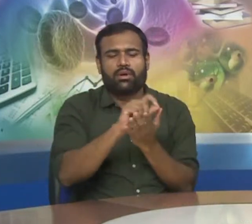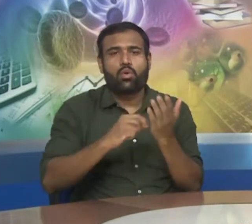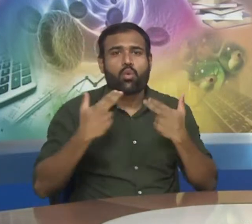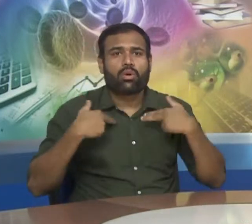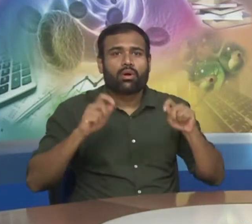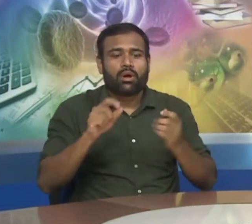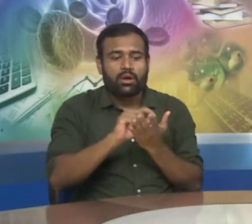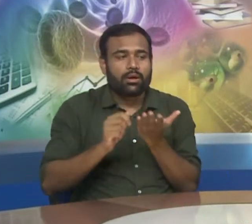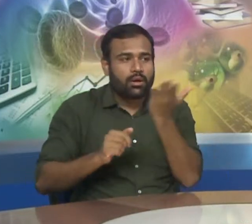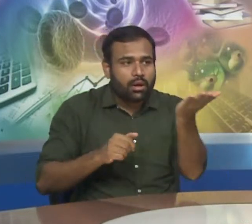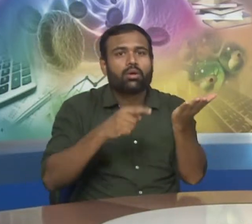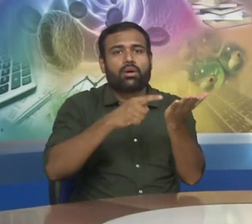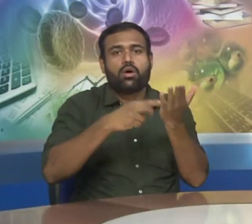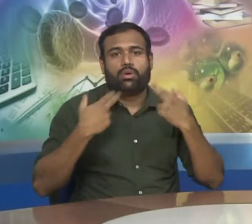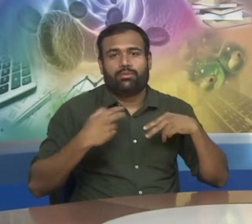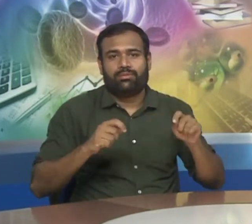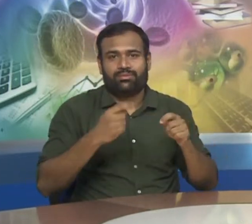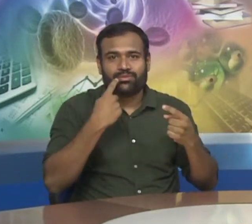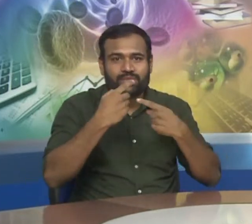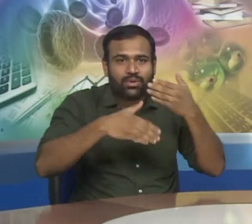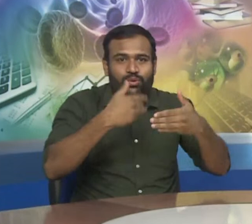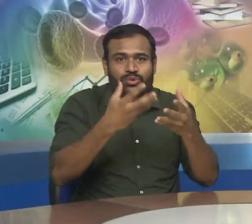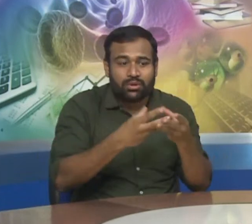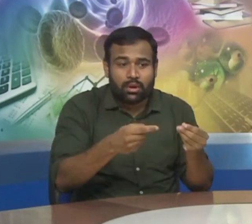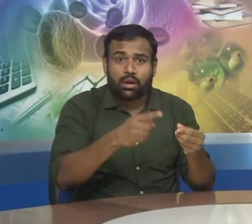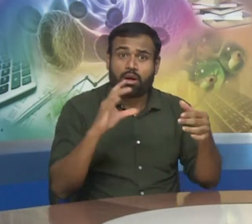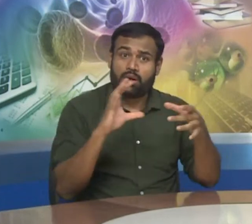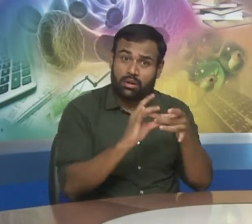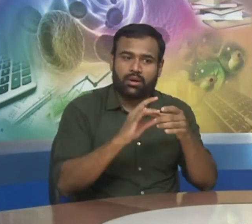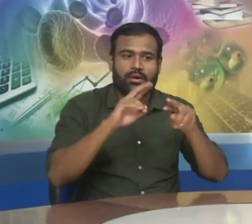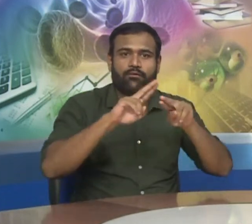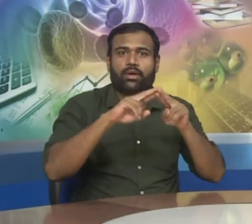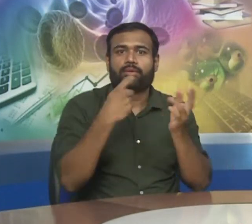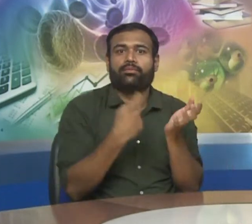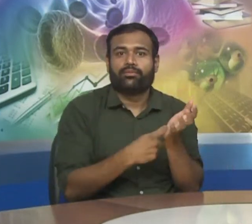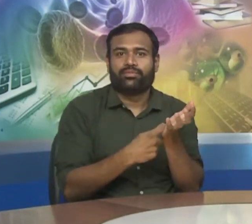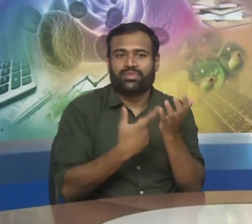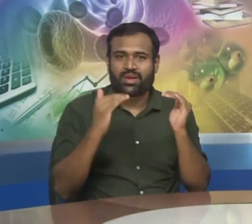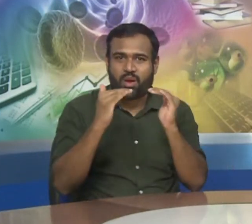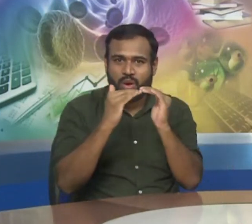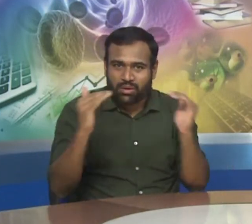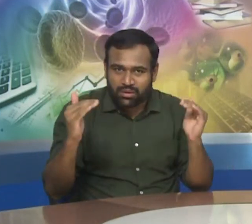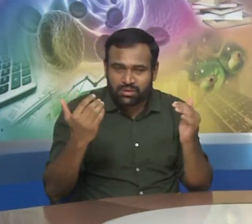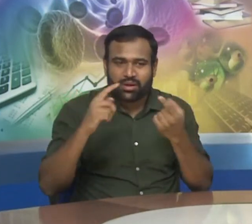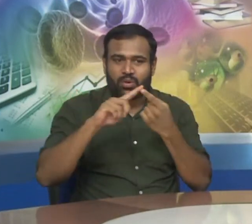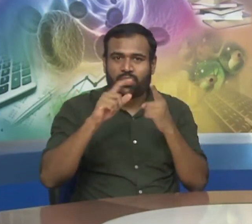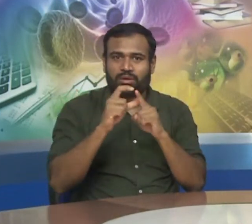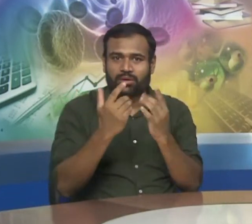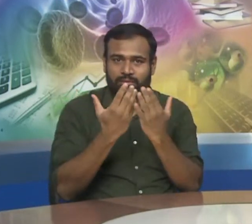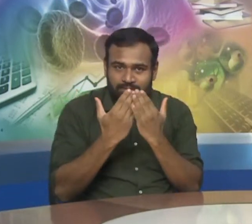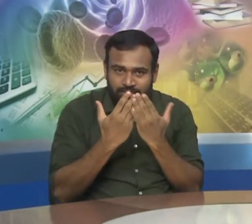These writs make the Supreme Court a protector and guarantor of fundamental rights.